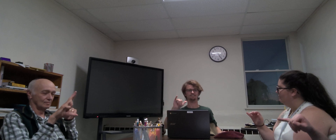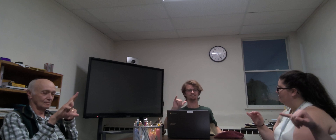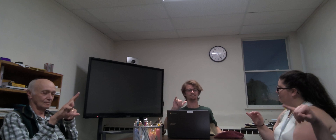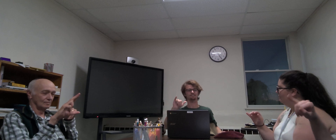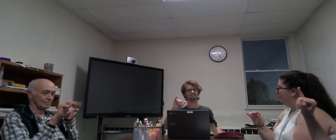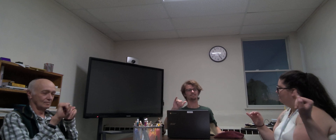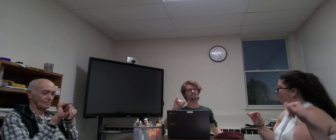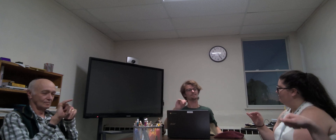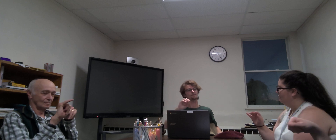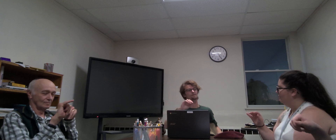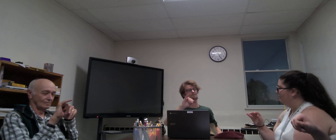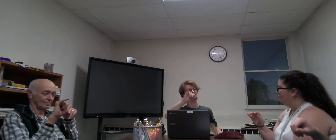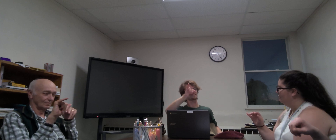Sure.